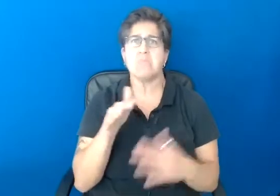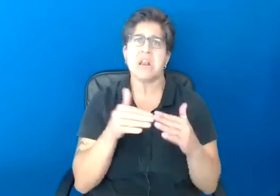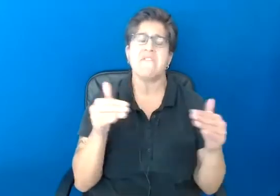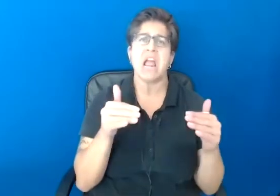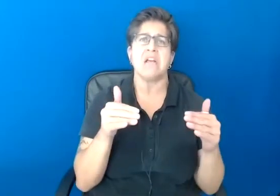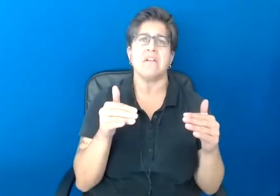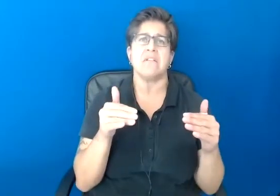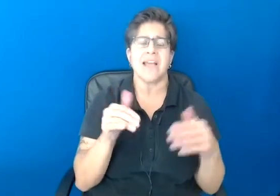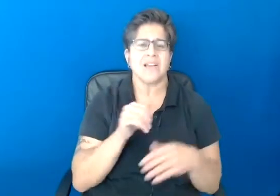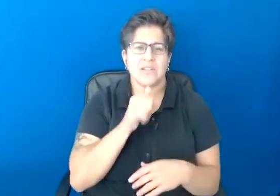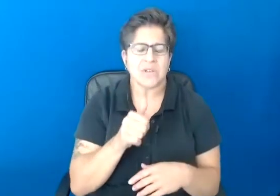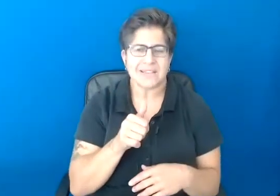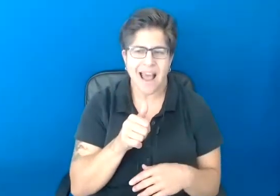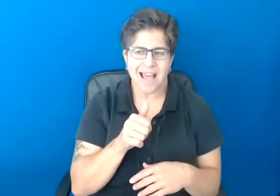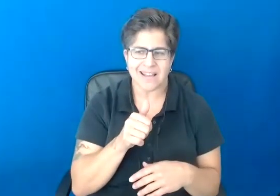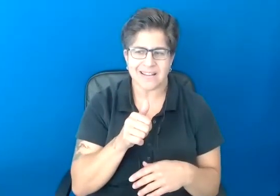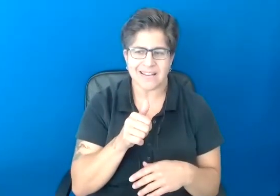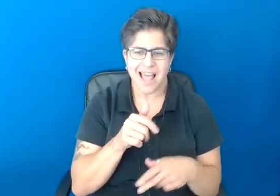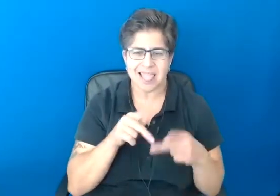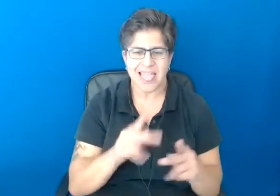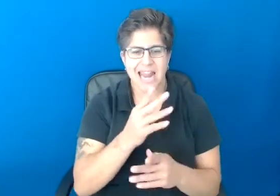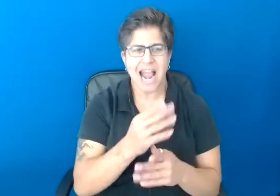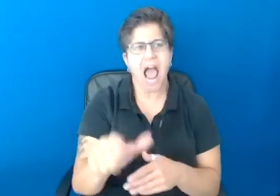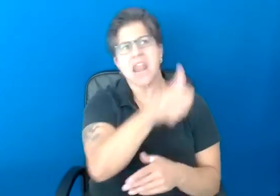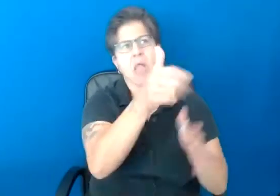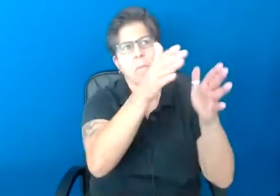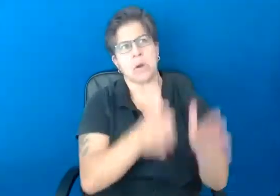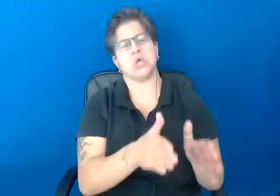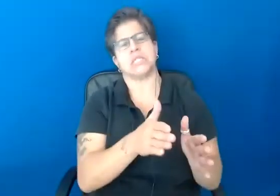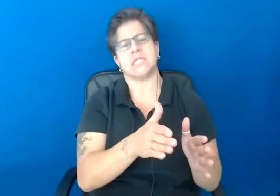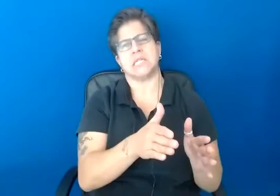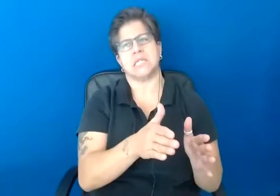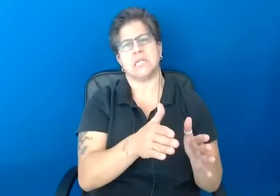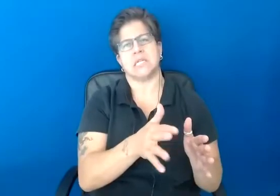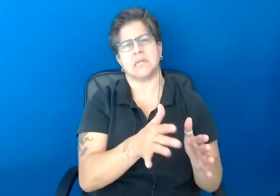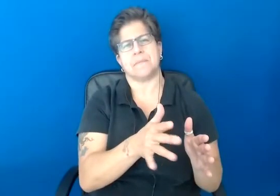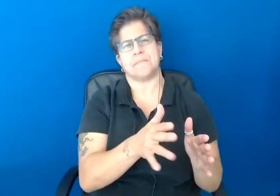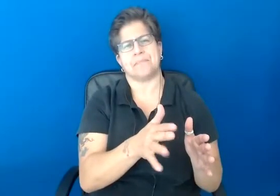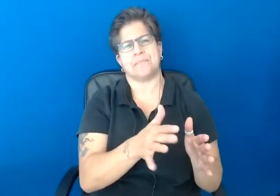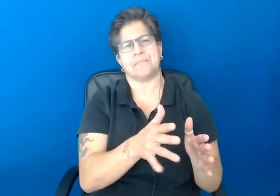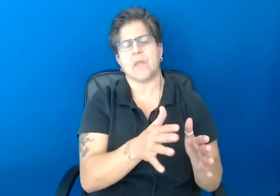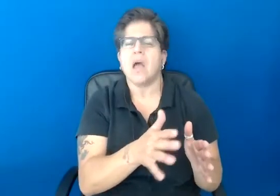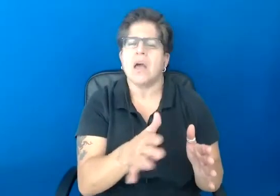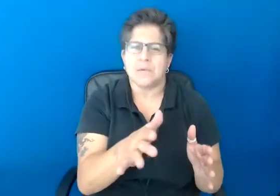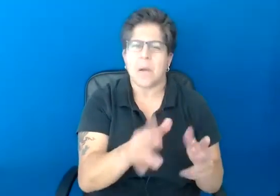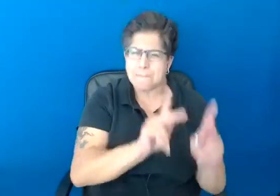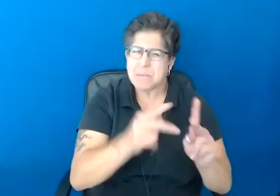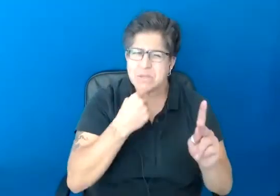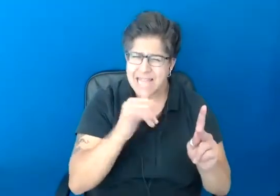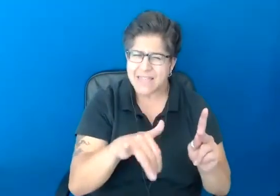When I hear things like that, it's a wonderful opportunity, instead of to get defensive about it, is to think about it and think, is that true about me? And if it